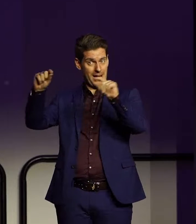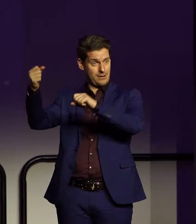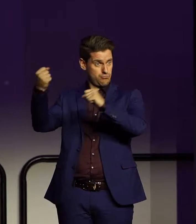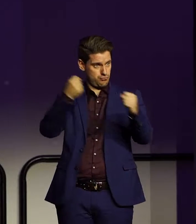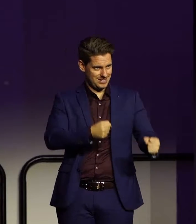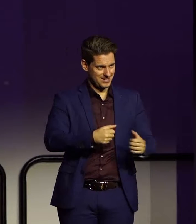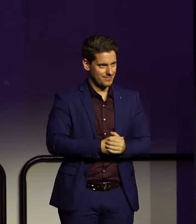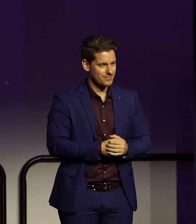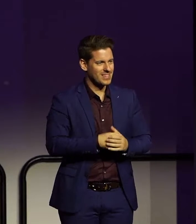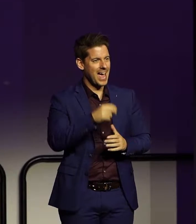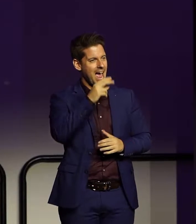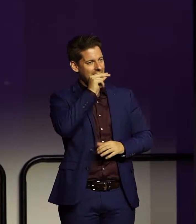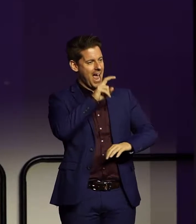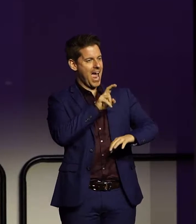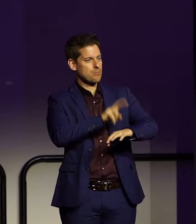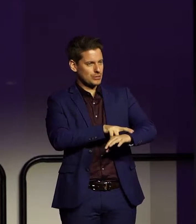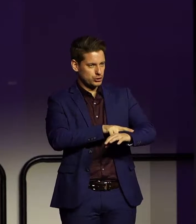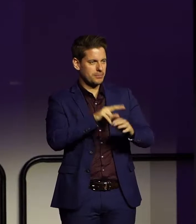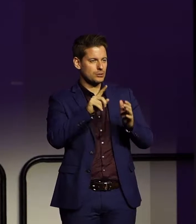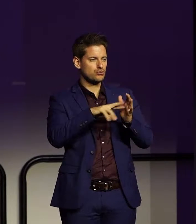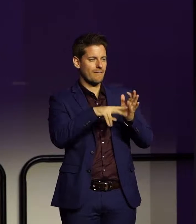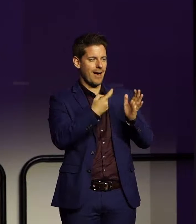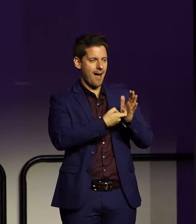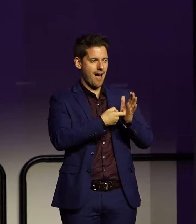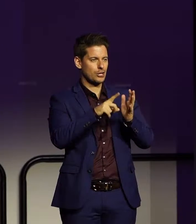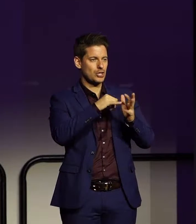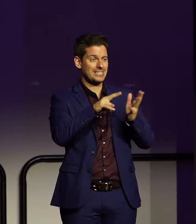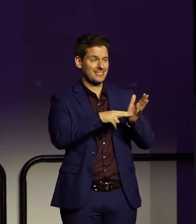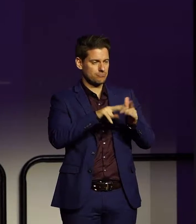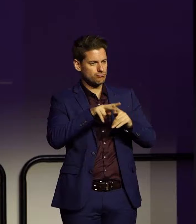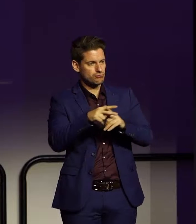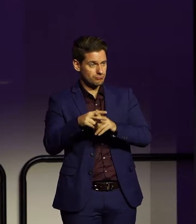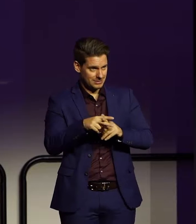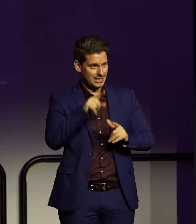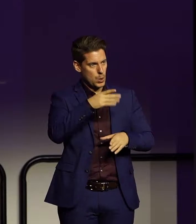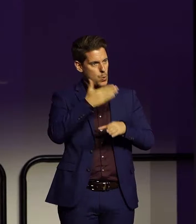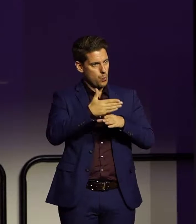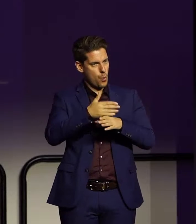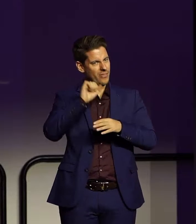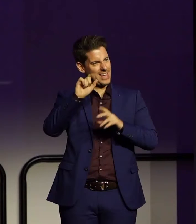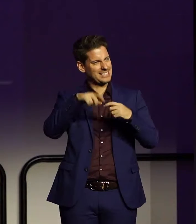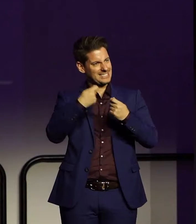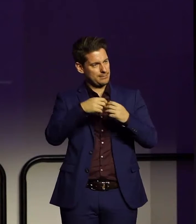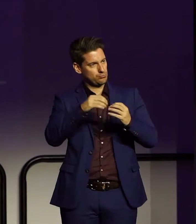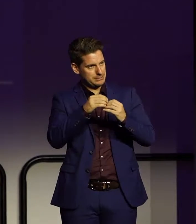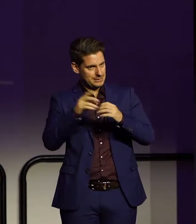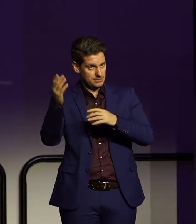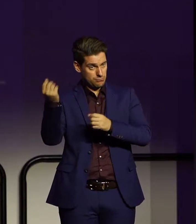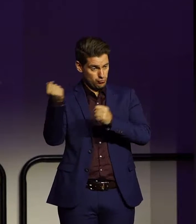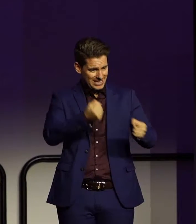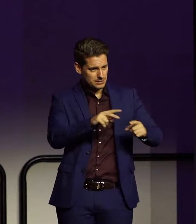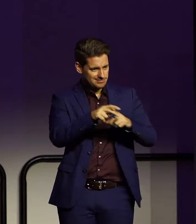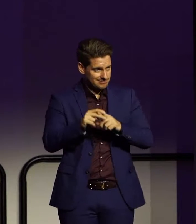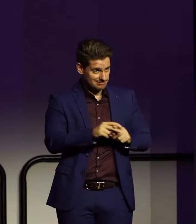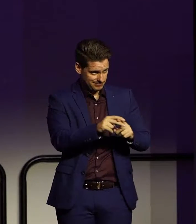young apprentice diesel fitter named Trevor Jackson was working as part of the Komatsu assembly team in Brisbane.